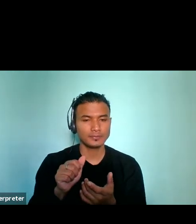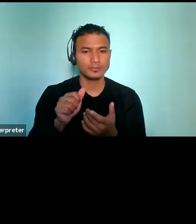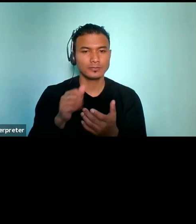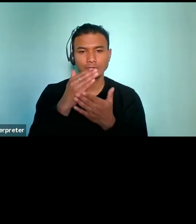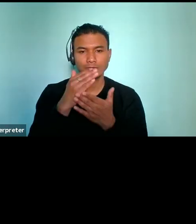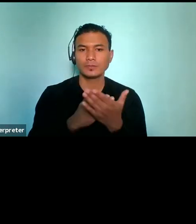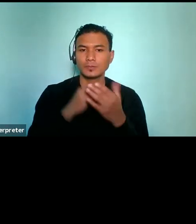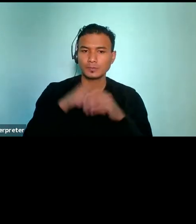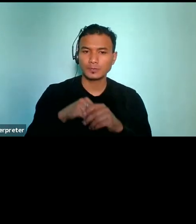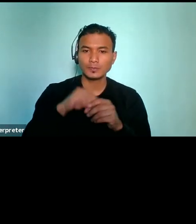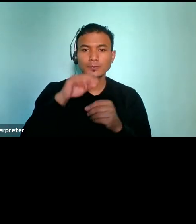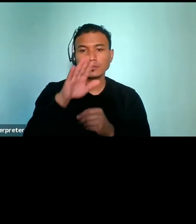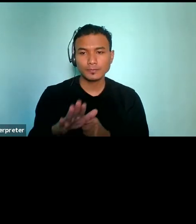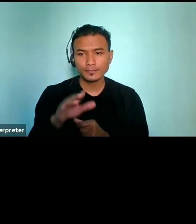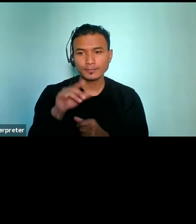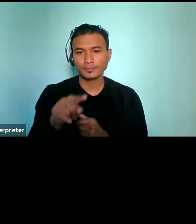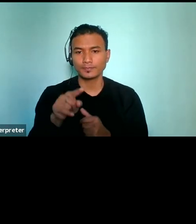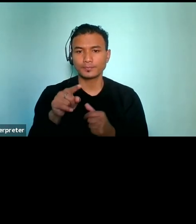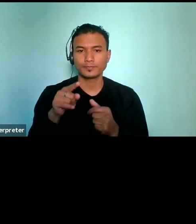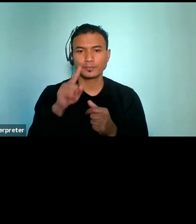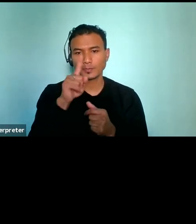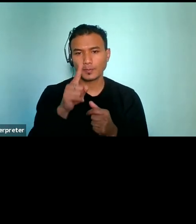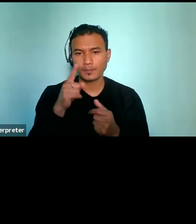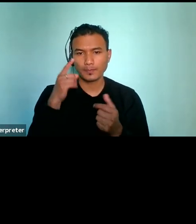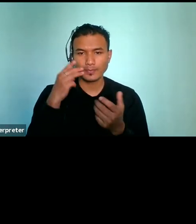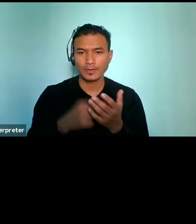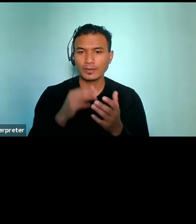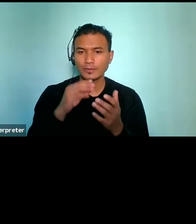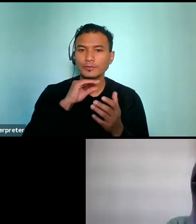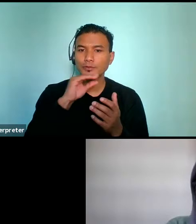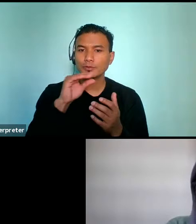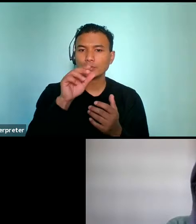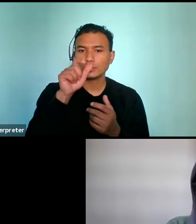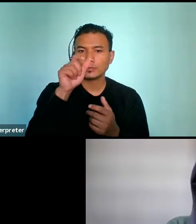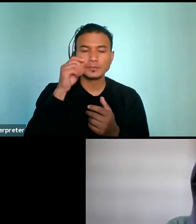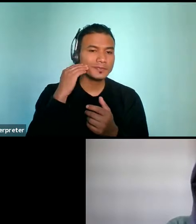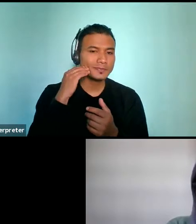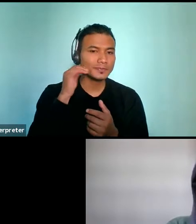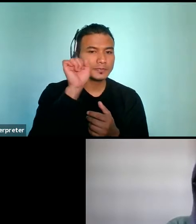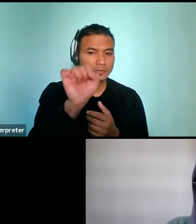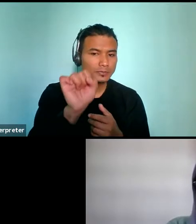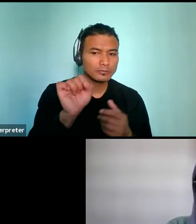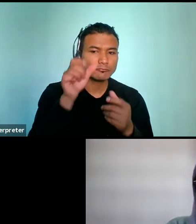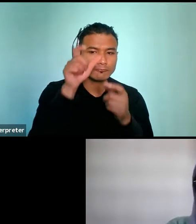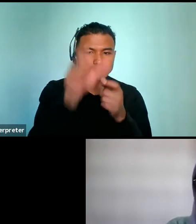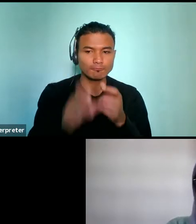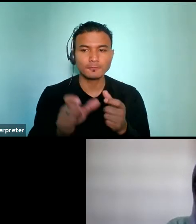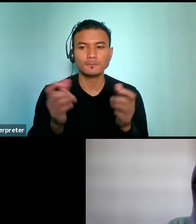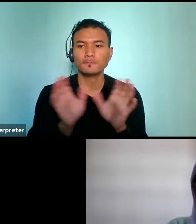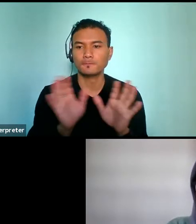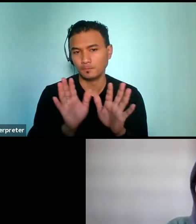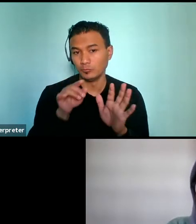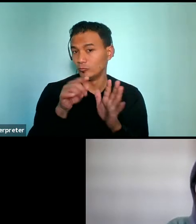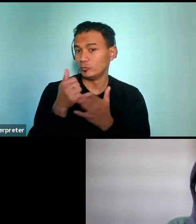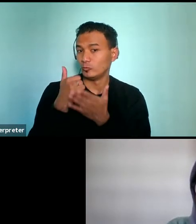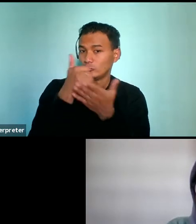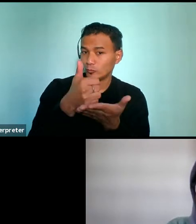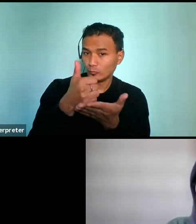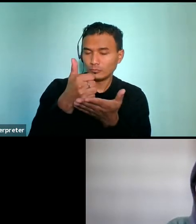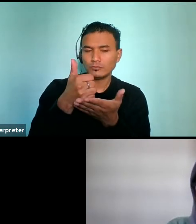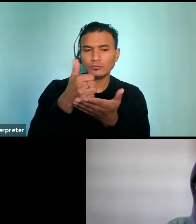program. She's not only a young women farmer herself, but she's also supporting